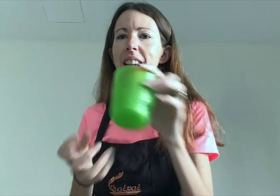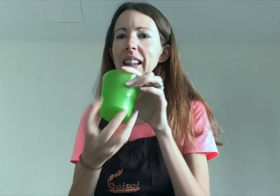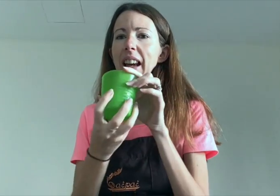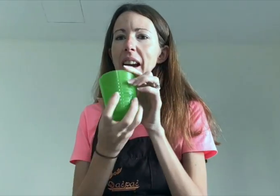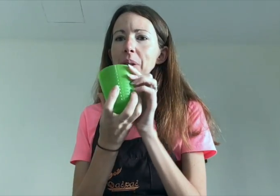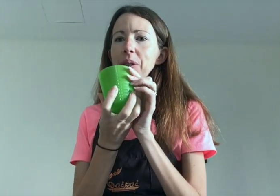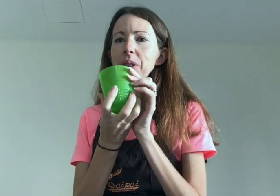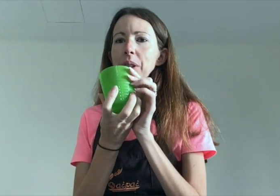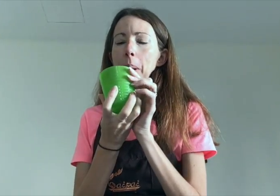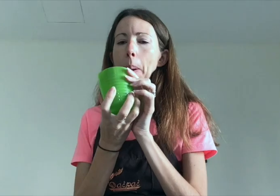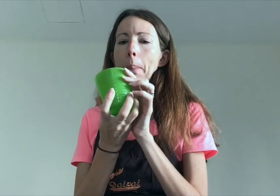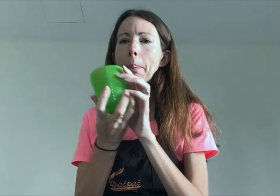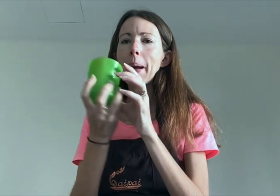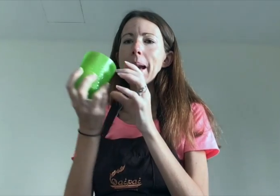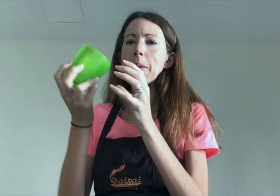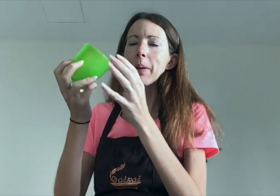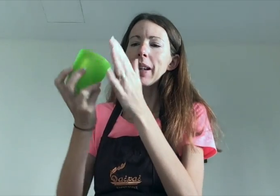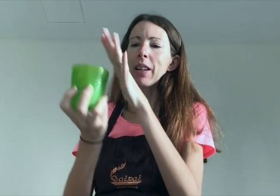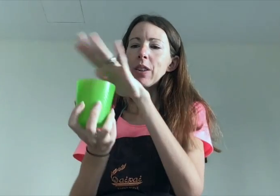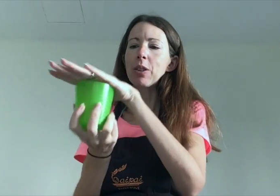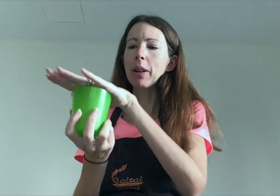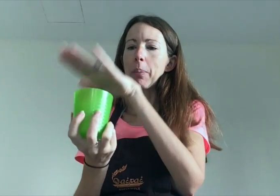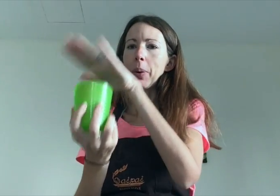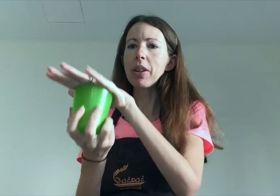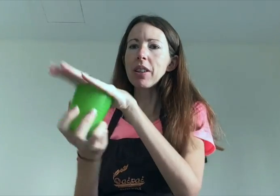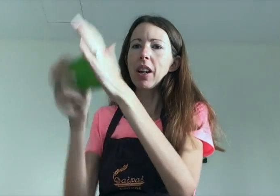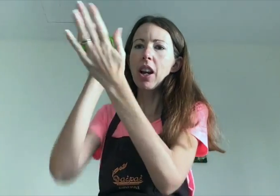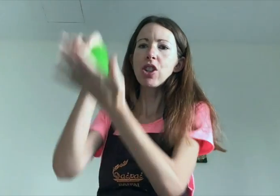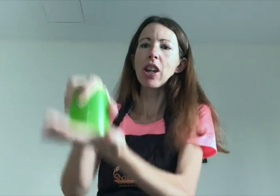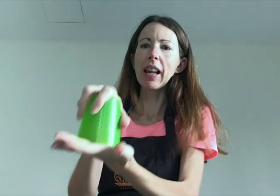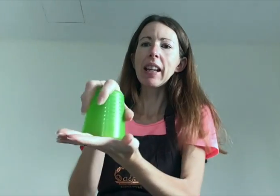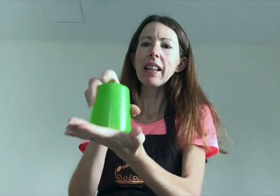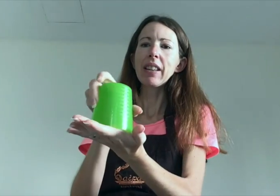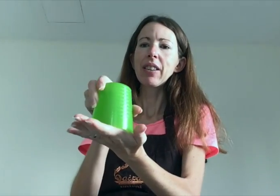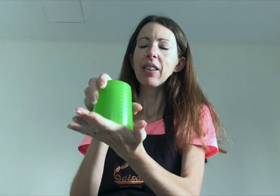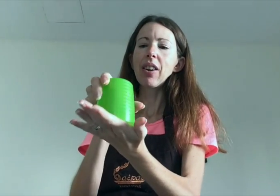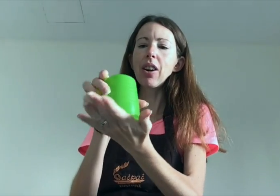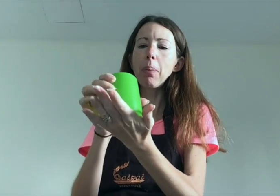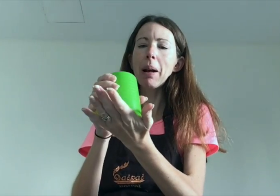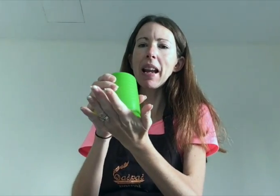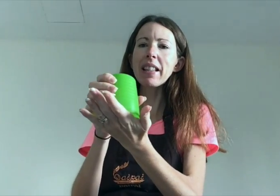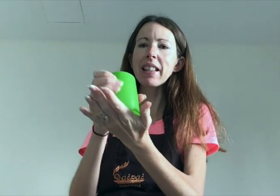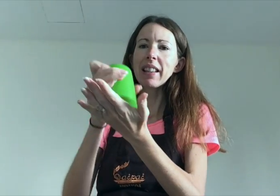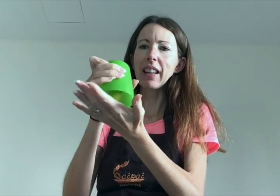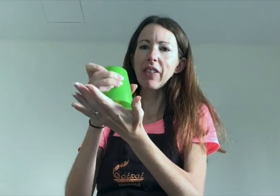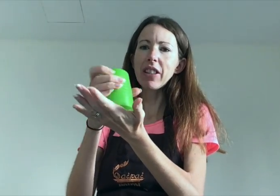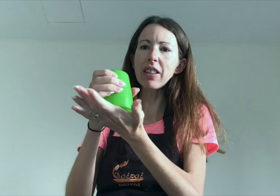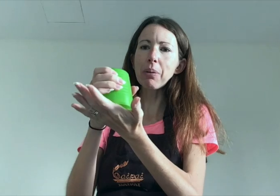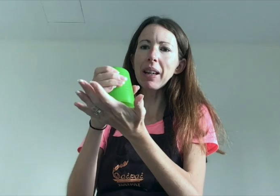it out. Maybe you can put a jelly on a plate, give it a